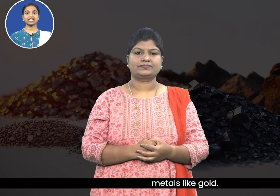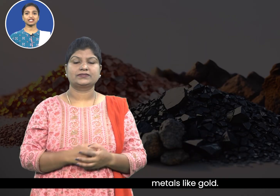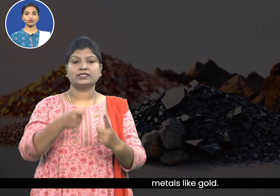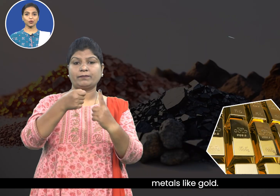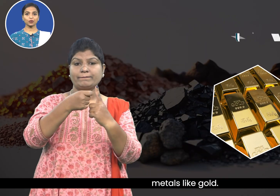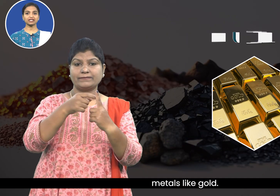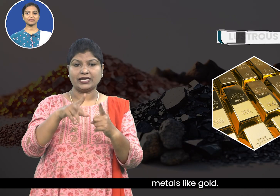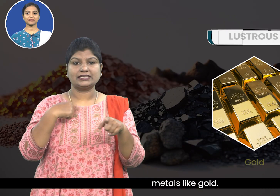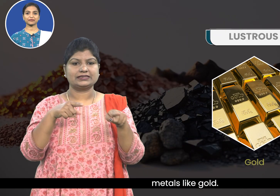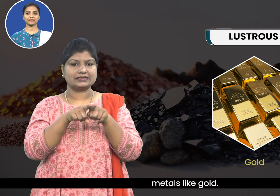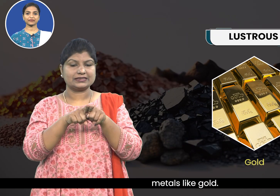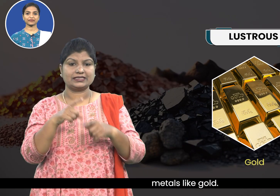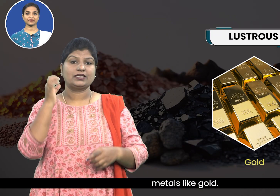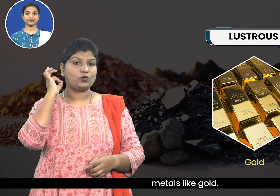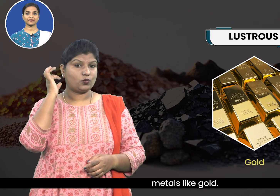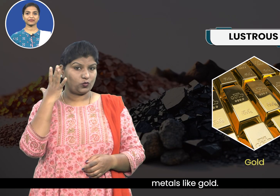Metals like gold,